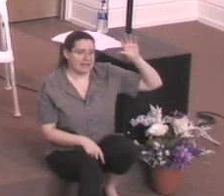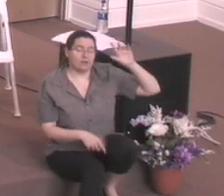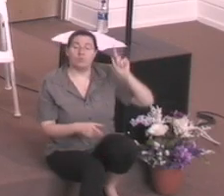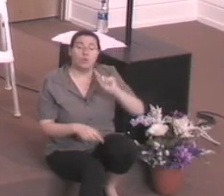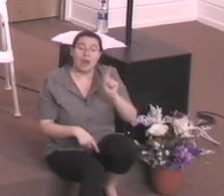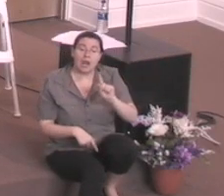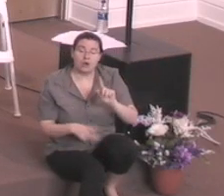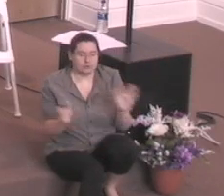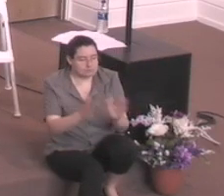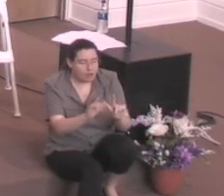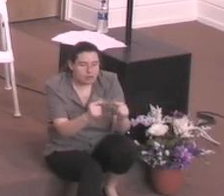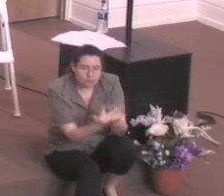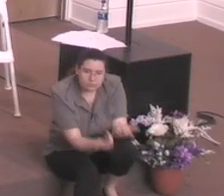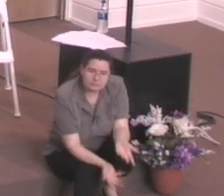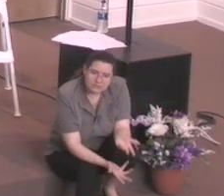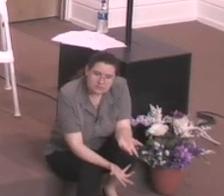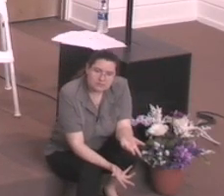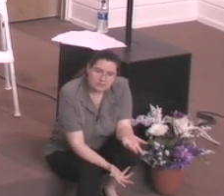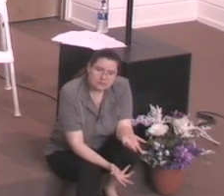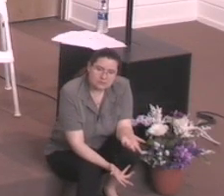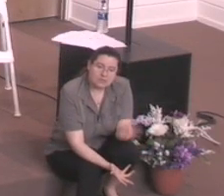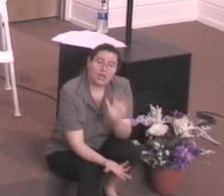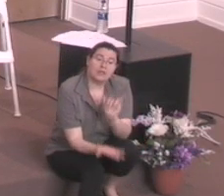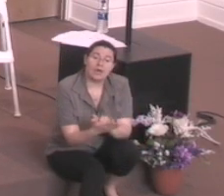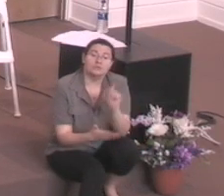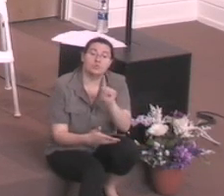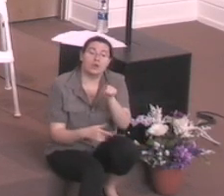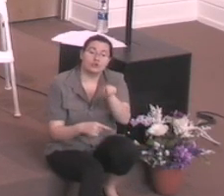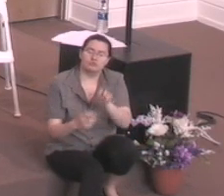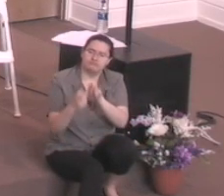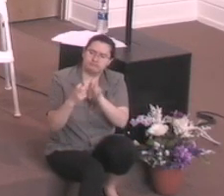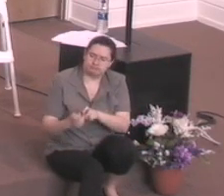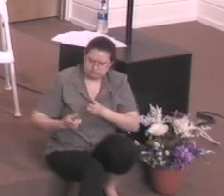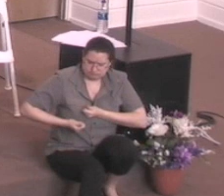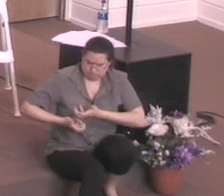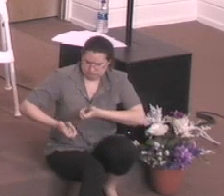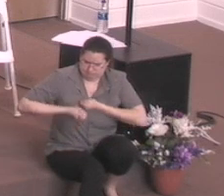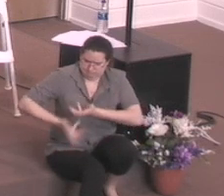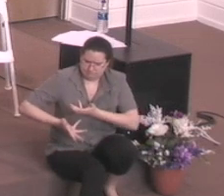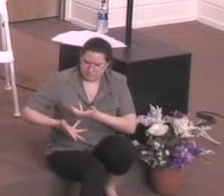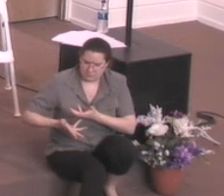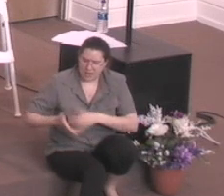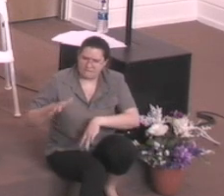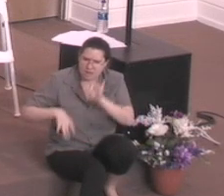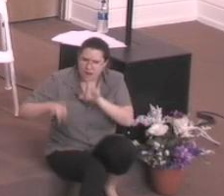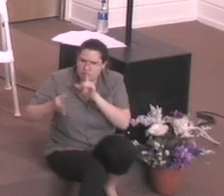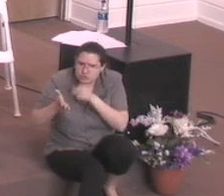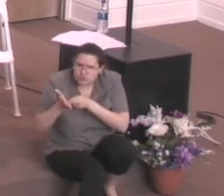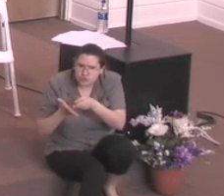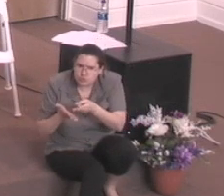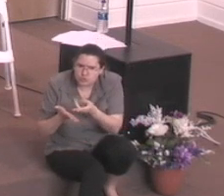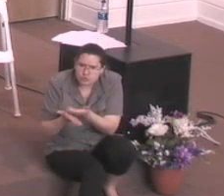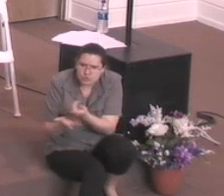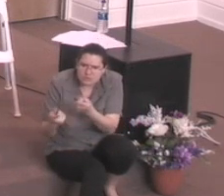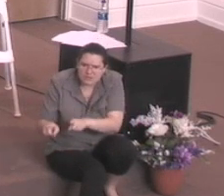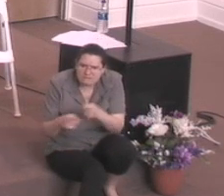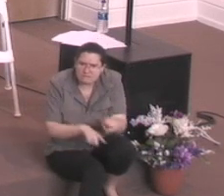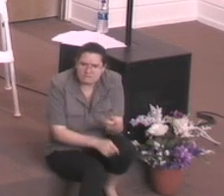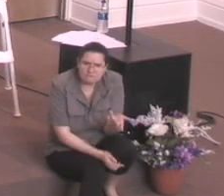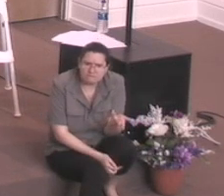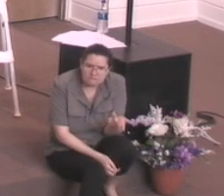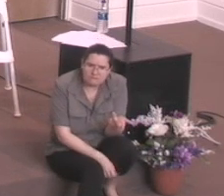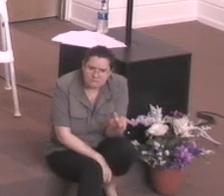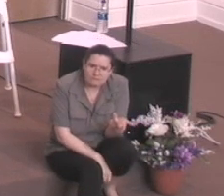group. That's where you can get down and dirty with people and find out the true stuff, what's going on.